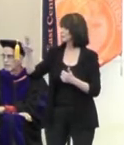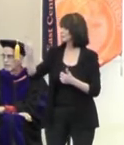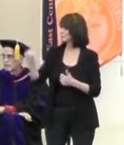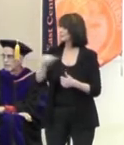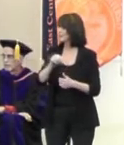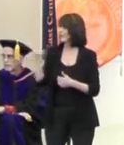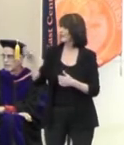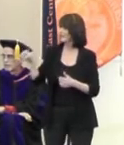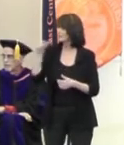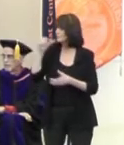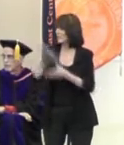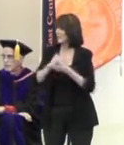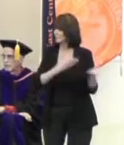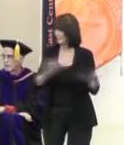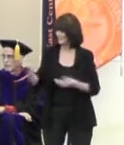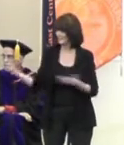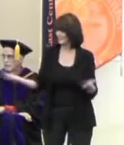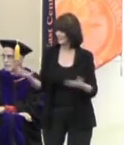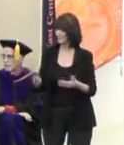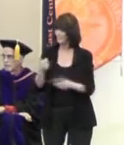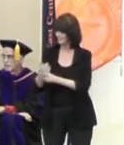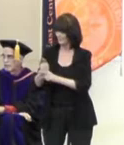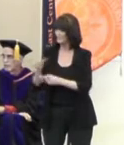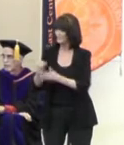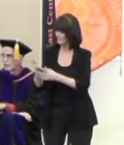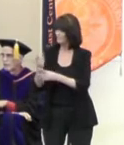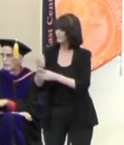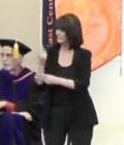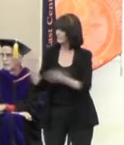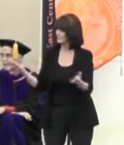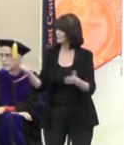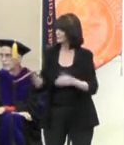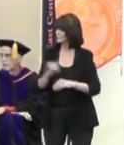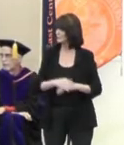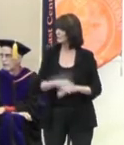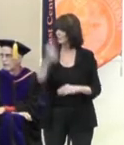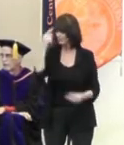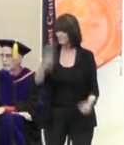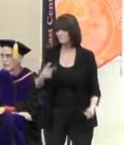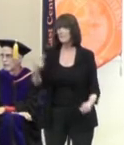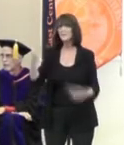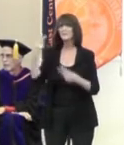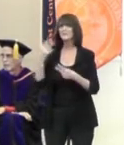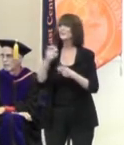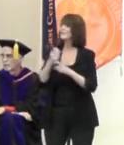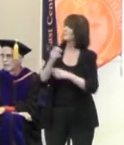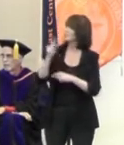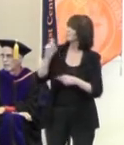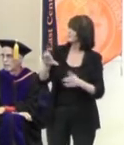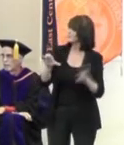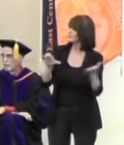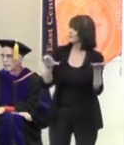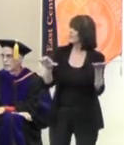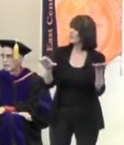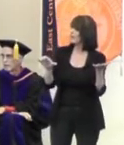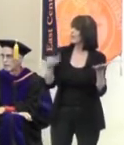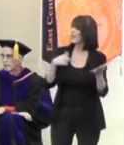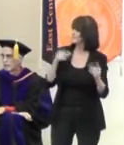Judy brought me down here, and he's a graduate here, and memories, all the way from Oklahoma City, got memories.